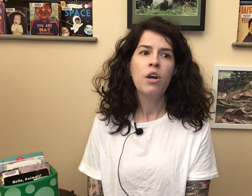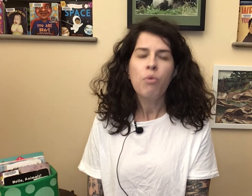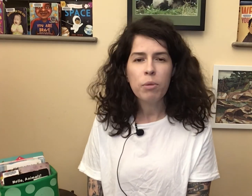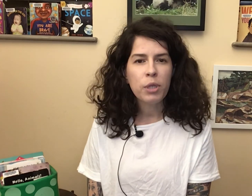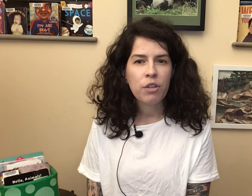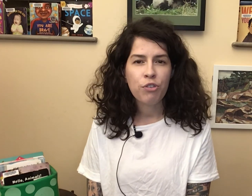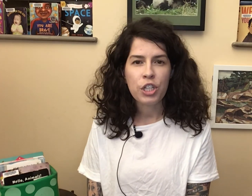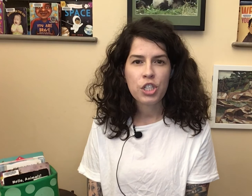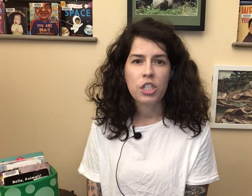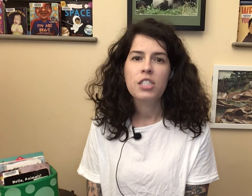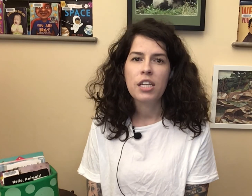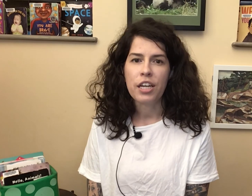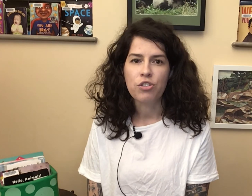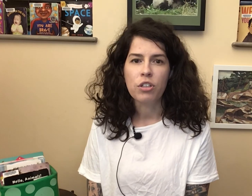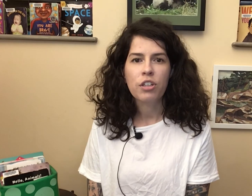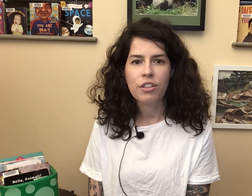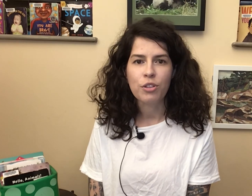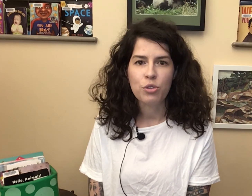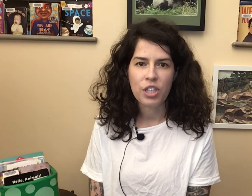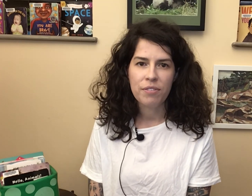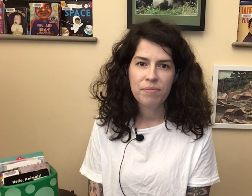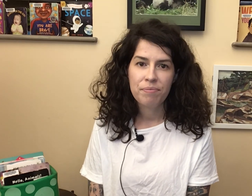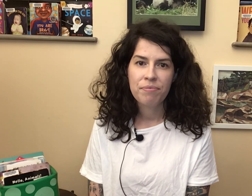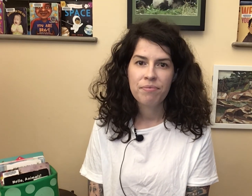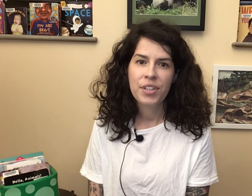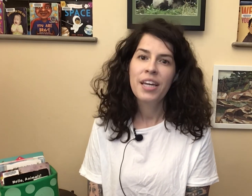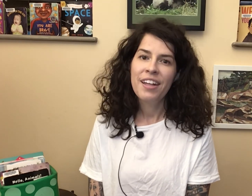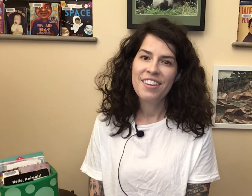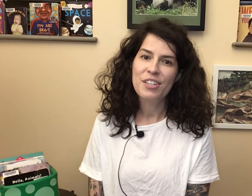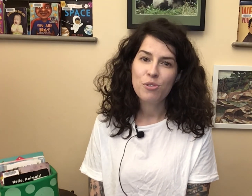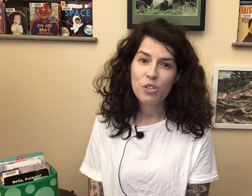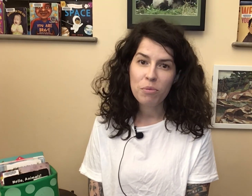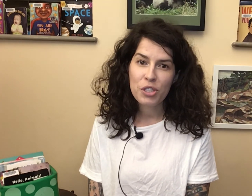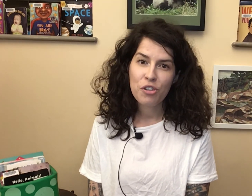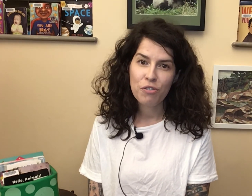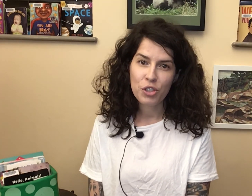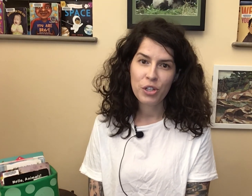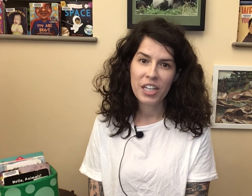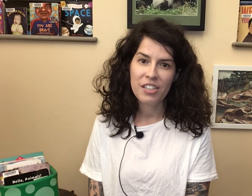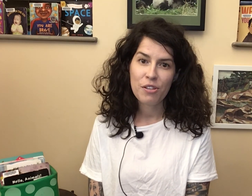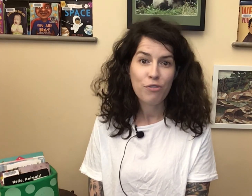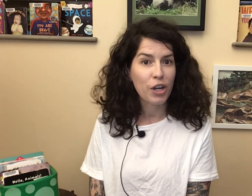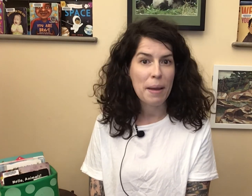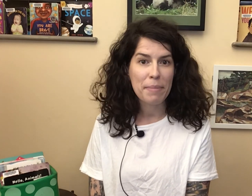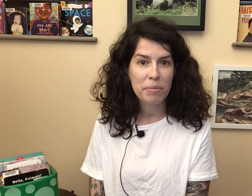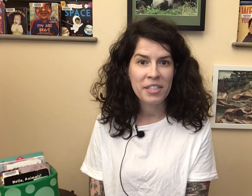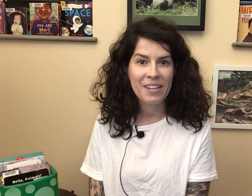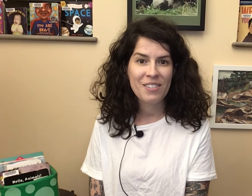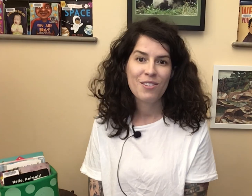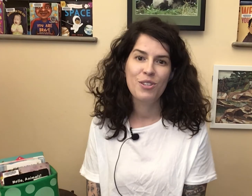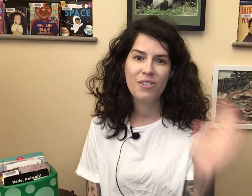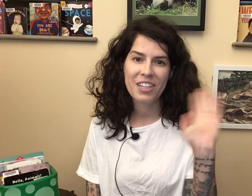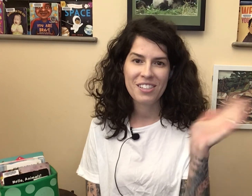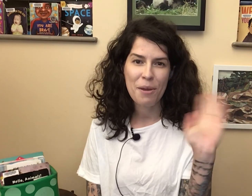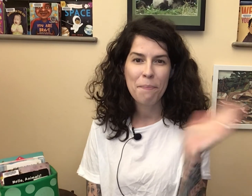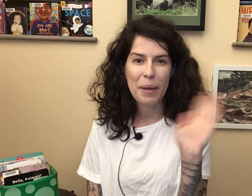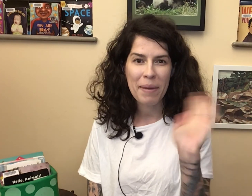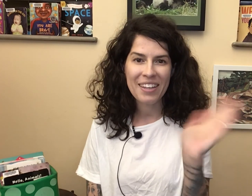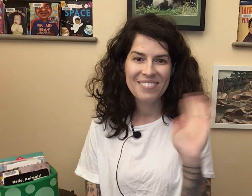where being finished is a natural conclusion. Thank you so much for joining us for Baby Signs. See you next time. Bye-bye.